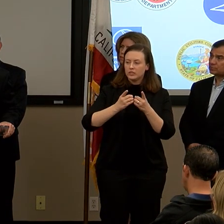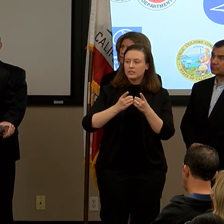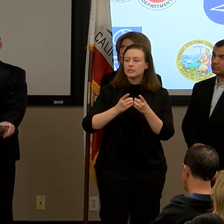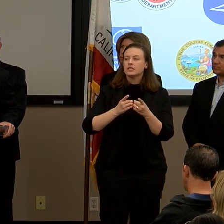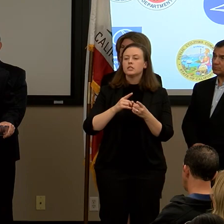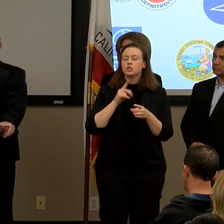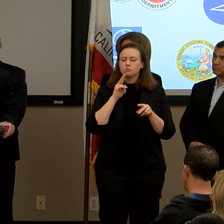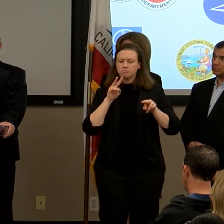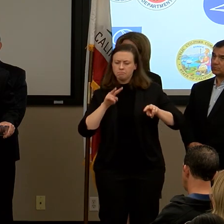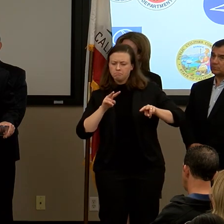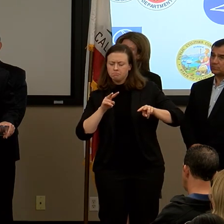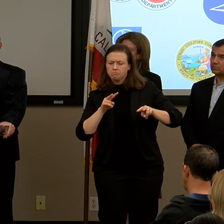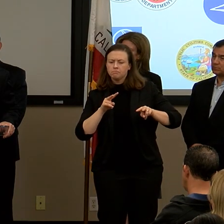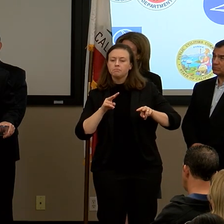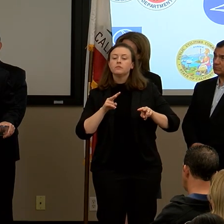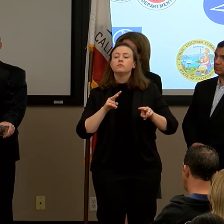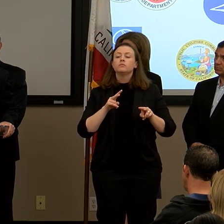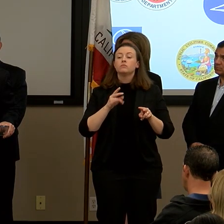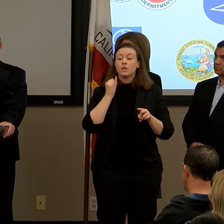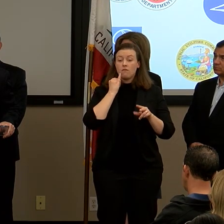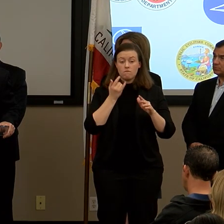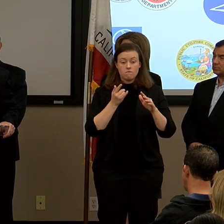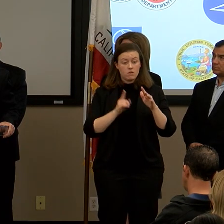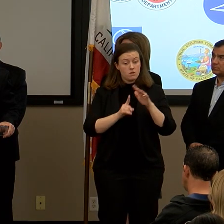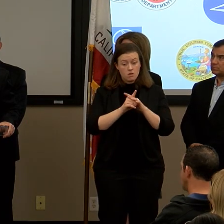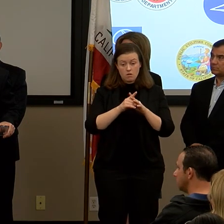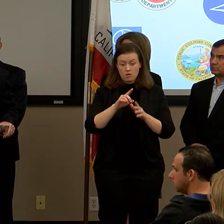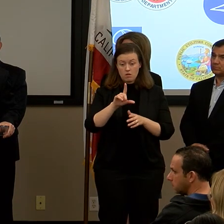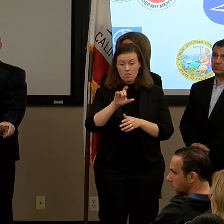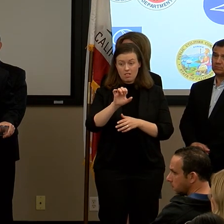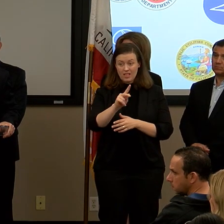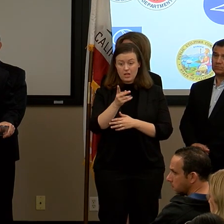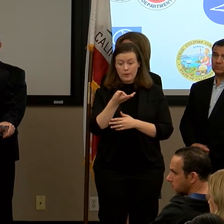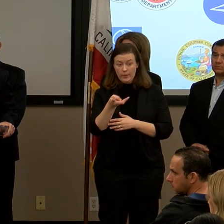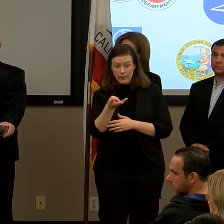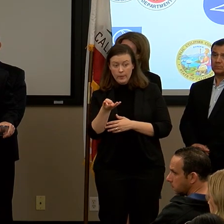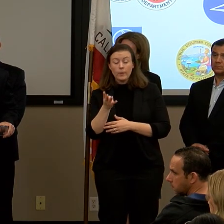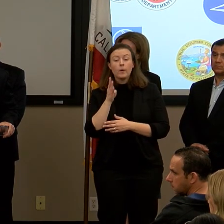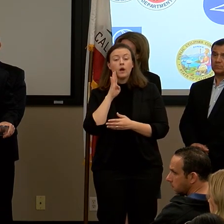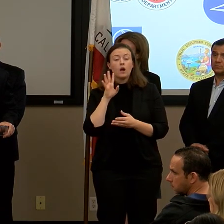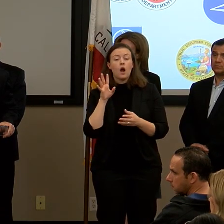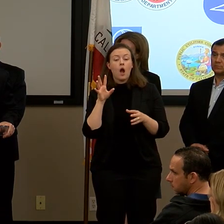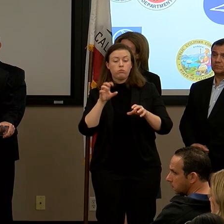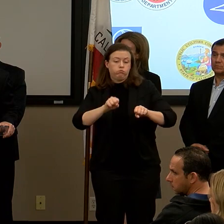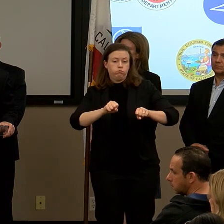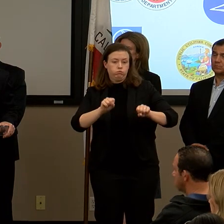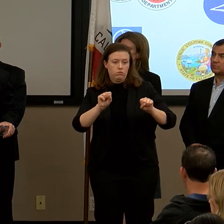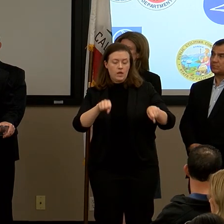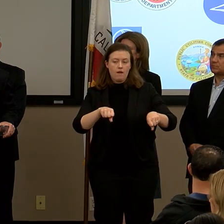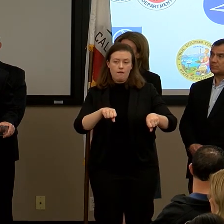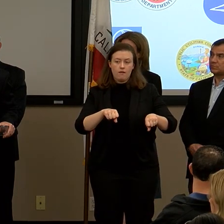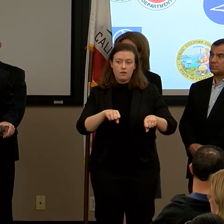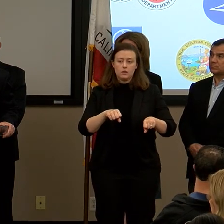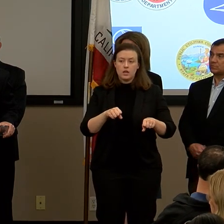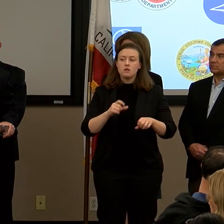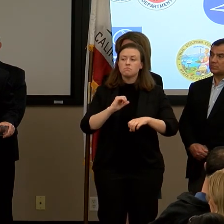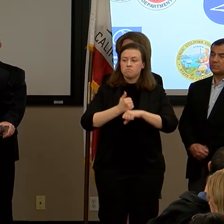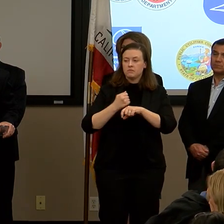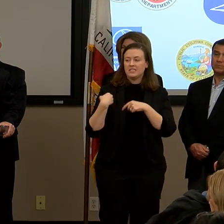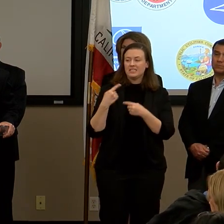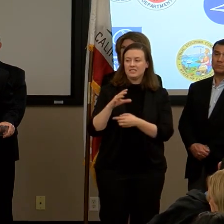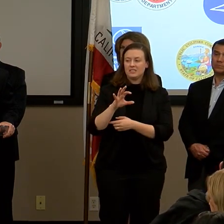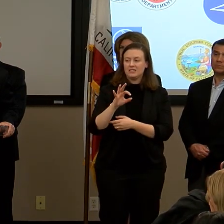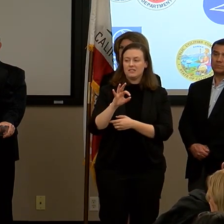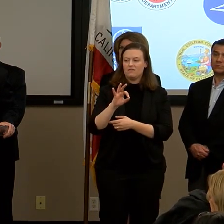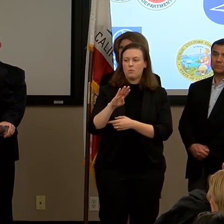get on top of any leaks that do occur, if any occur. And that is a part of the, again, a part of the emergency regulations that have been in effect since February, the